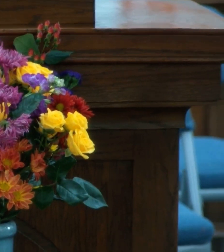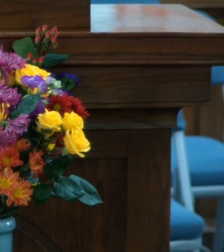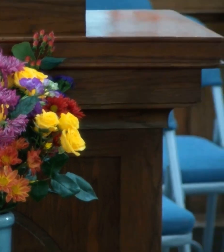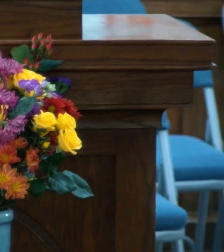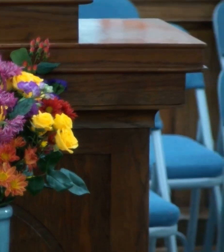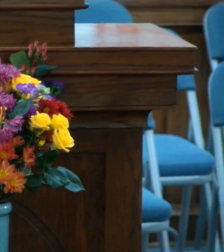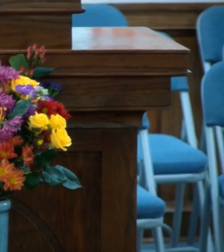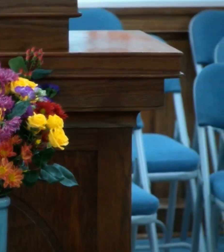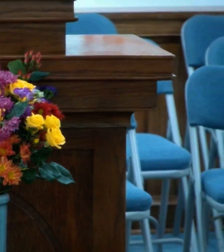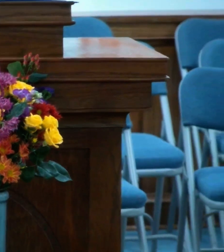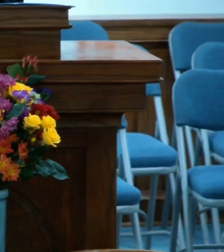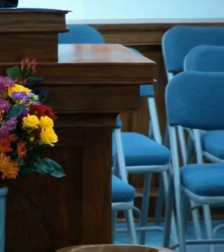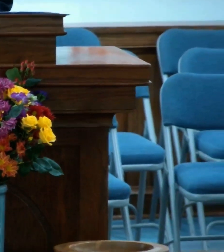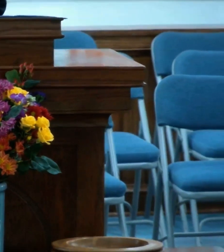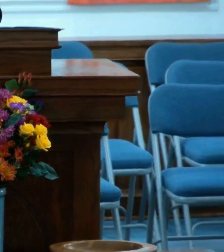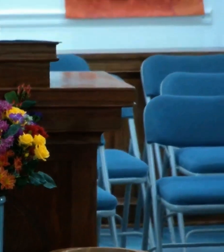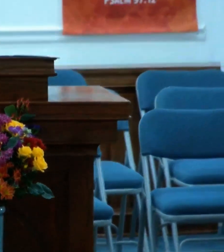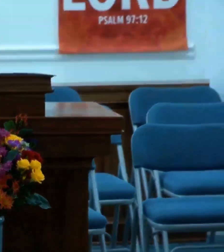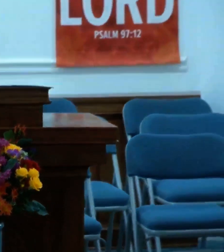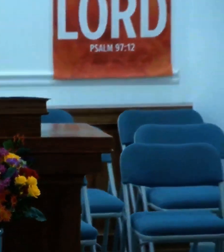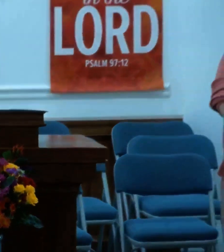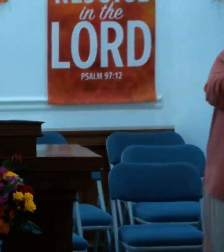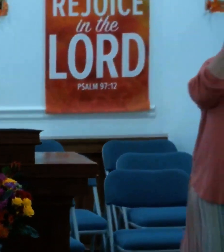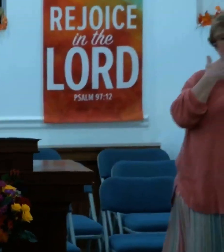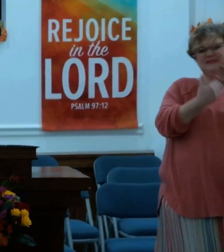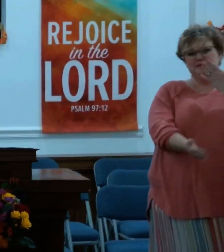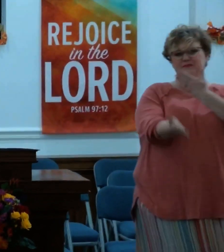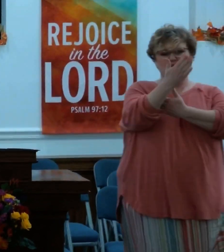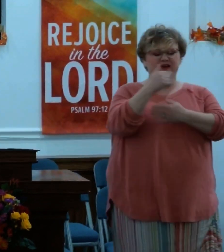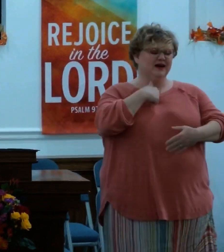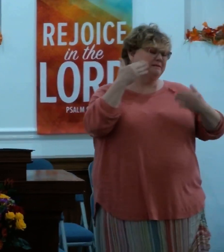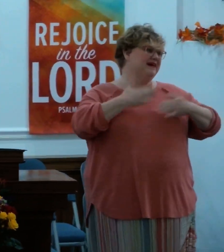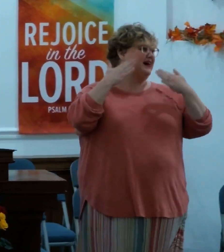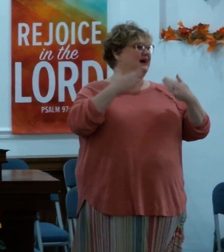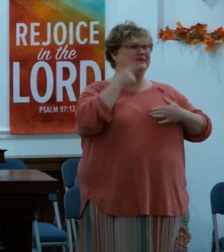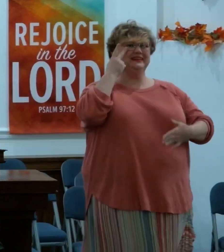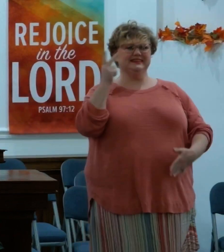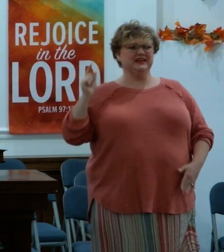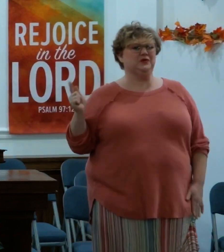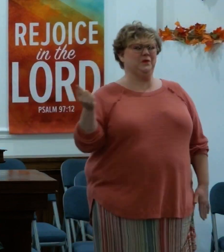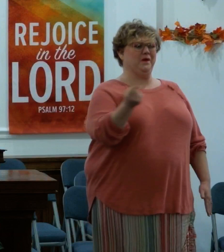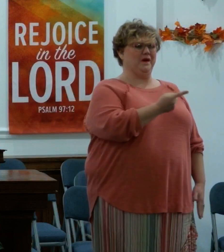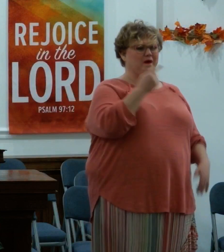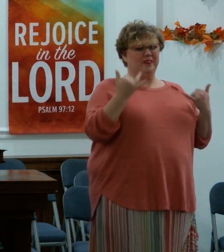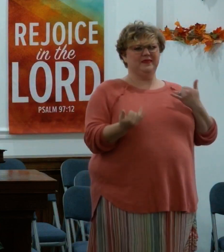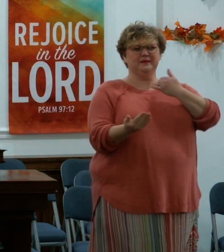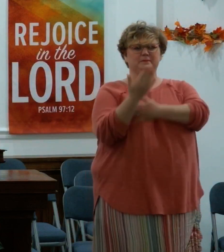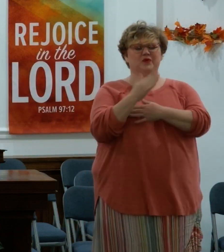I am so glad to see each and every one of you here this morning. We are so glad that we got rain, right? Amen.